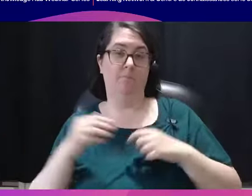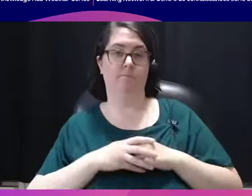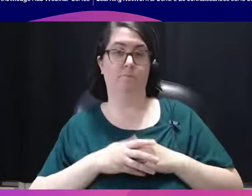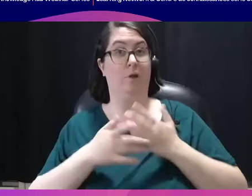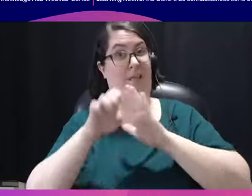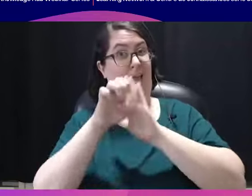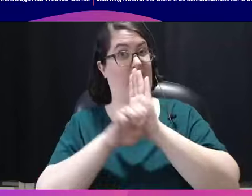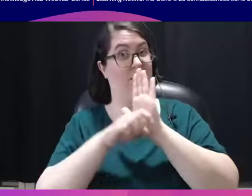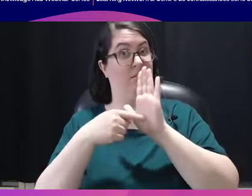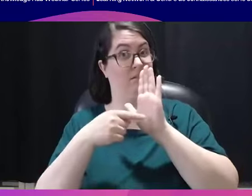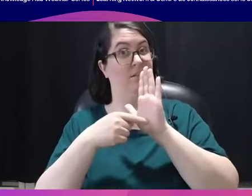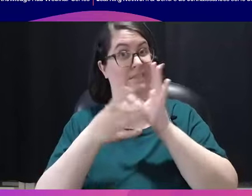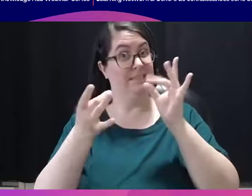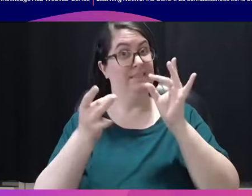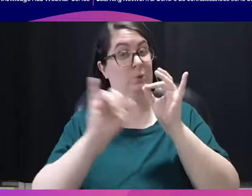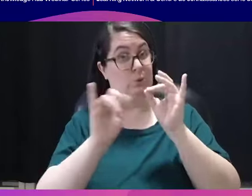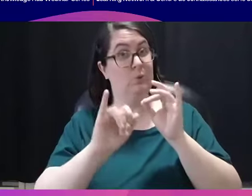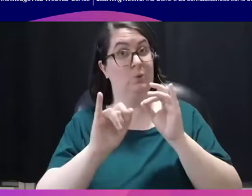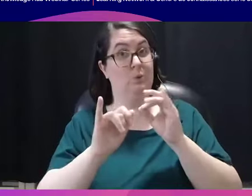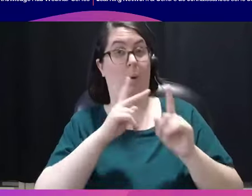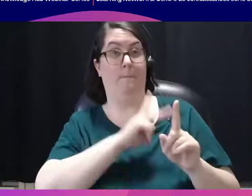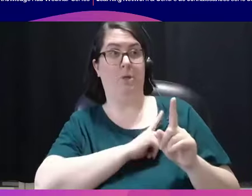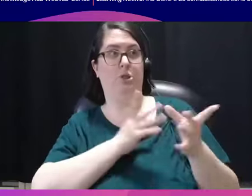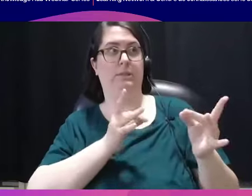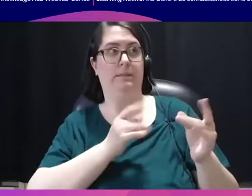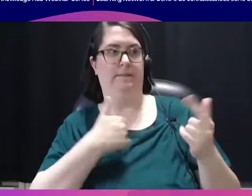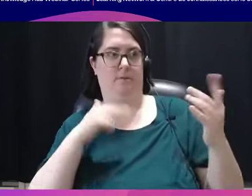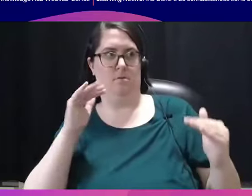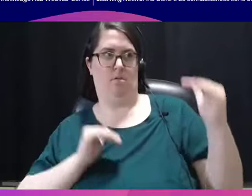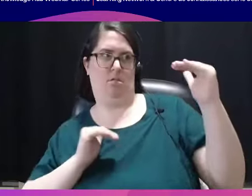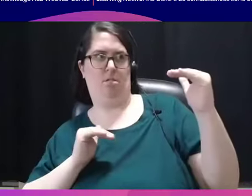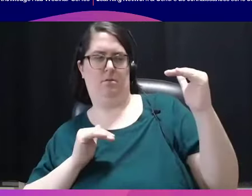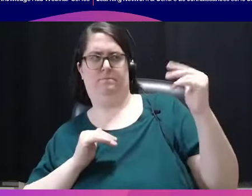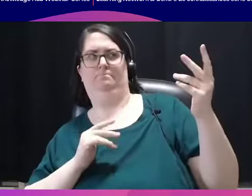ethical and personal tensions that very well might come up for you.